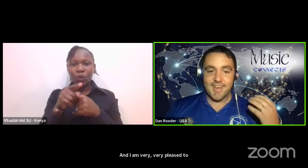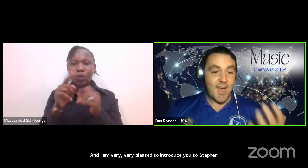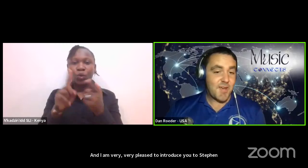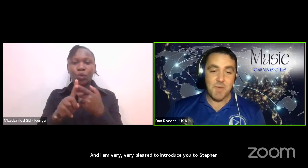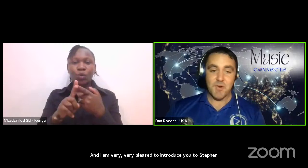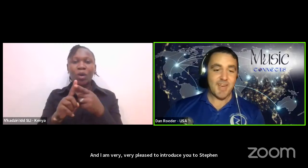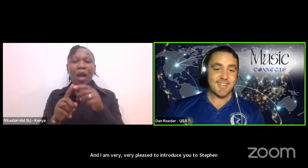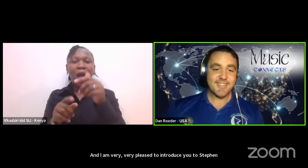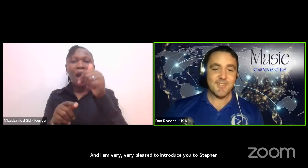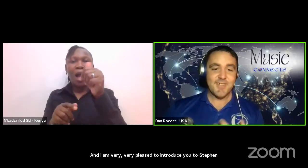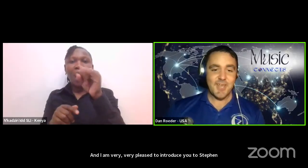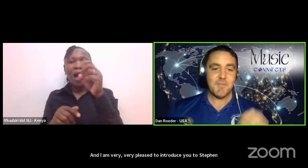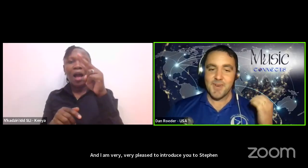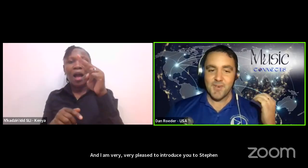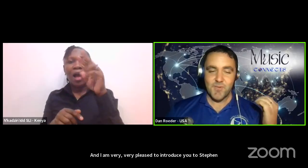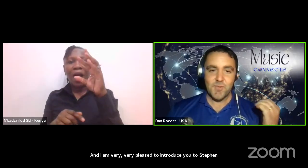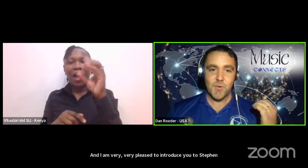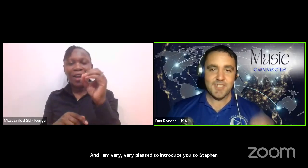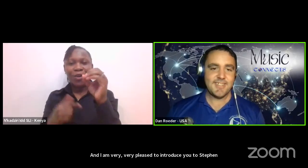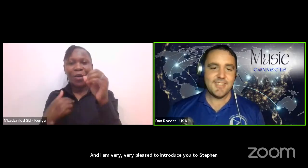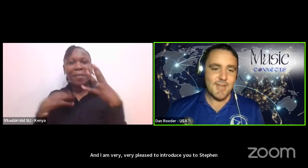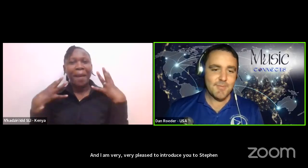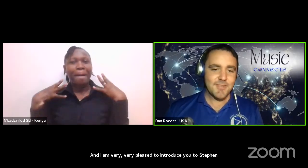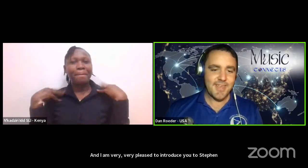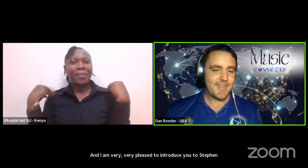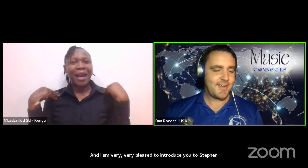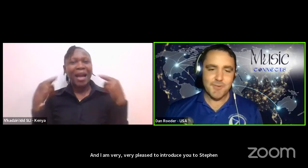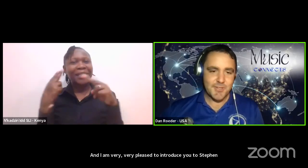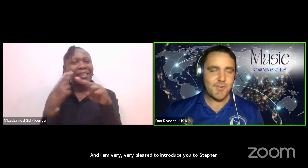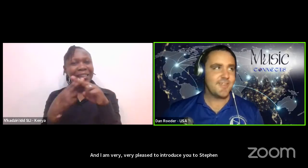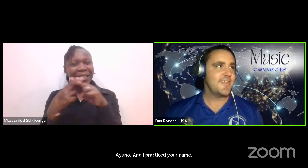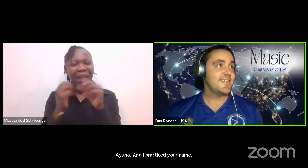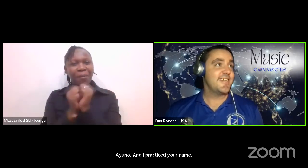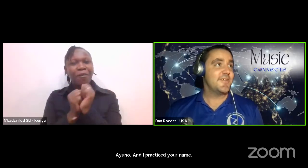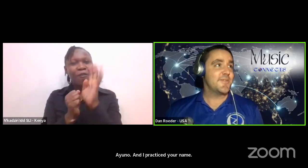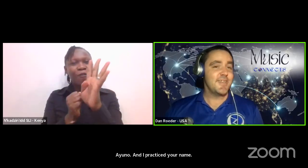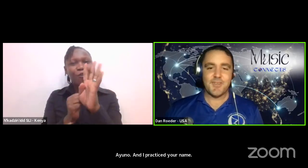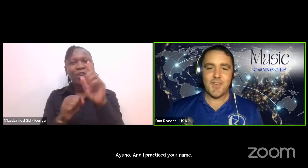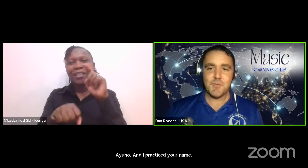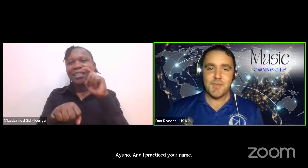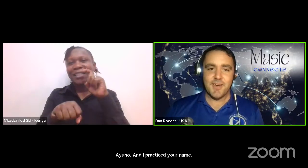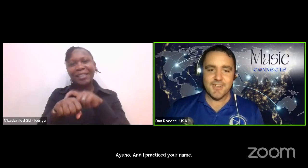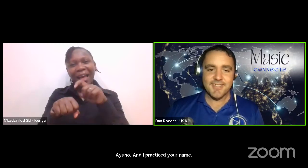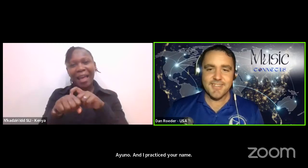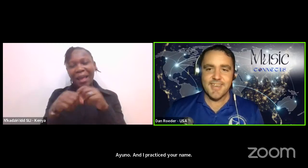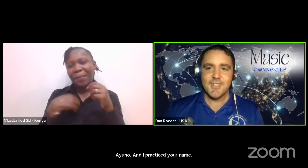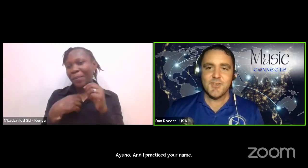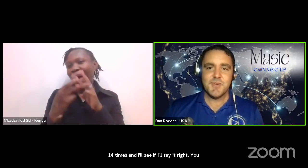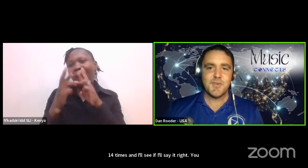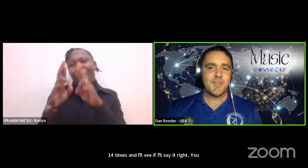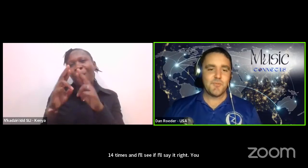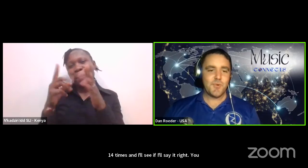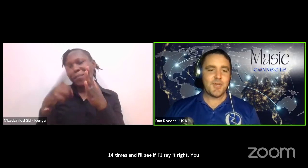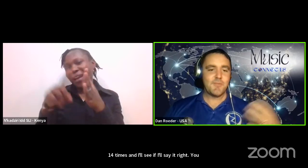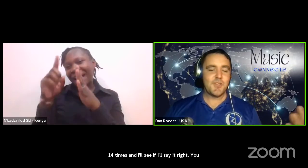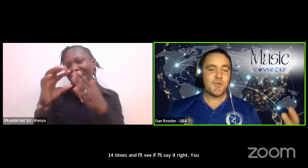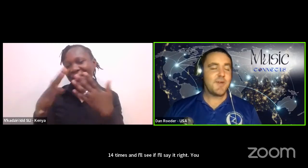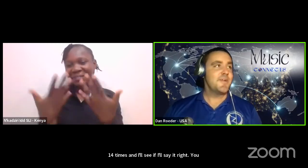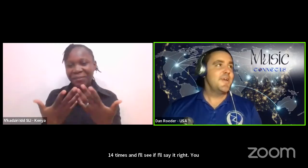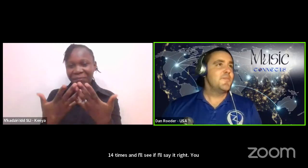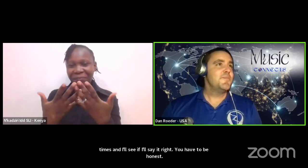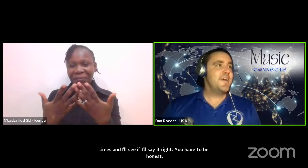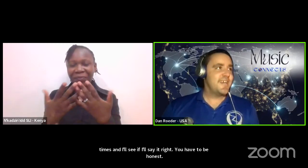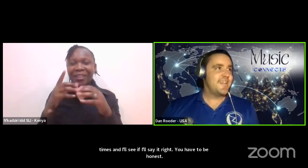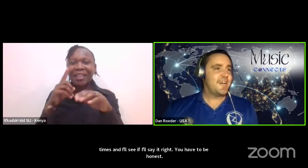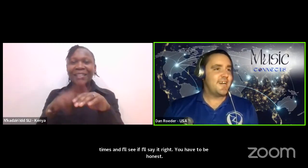And I practiced your name 14 times, and I'll see if I'll say it right. You have to be honest to me when I bring you